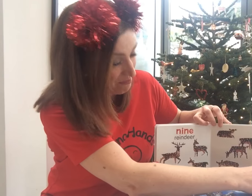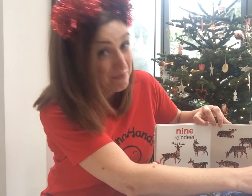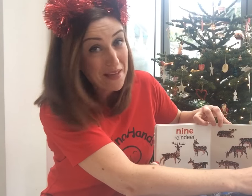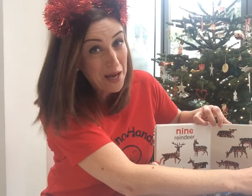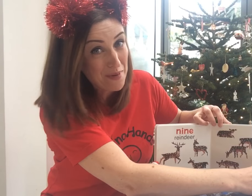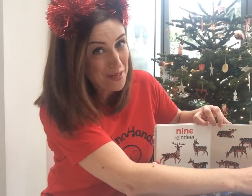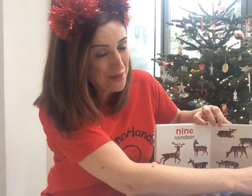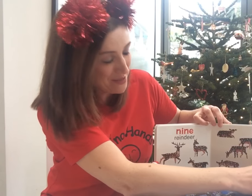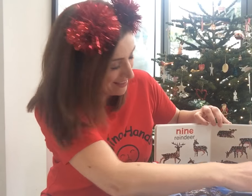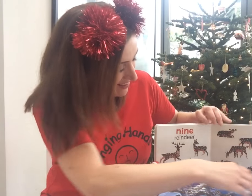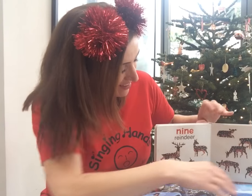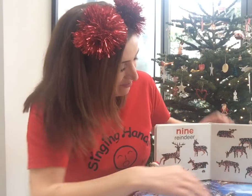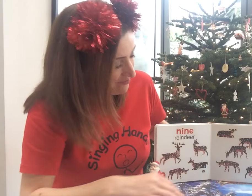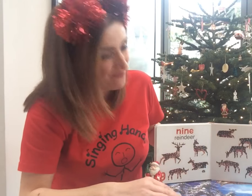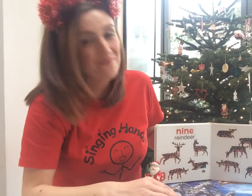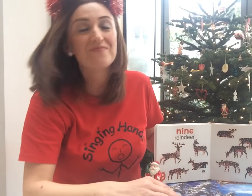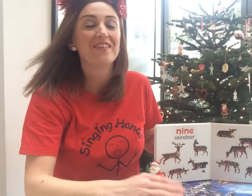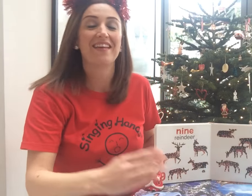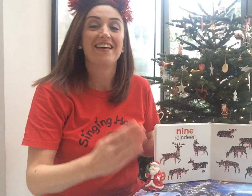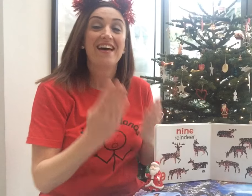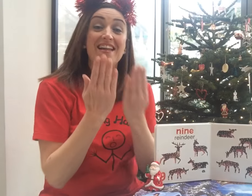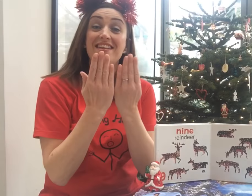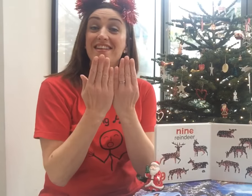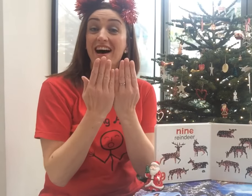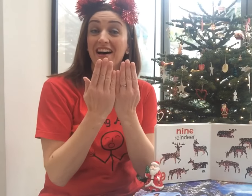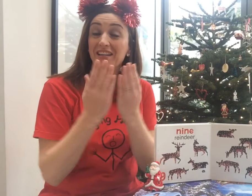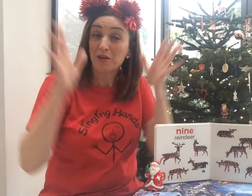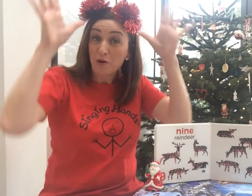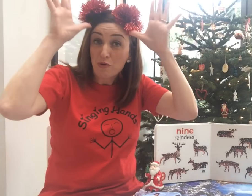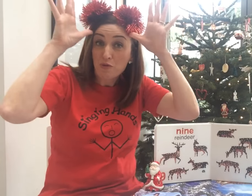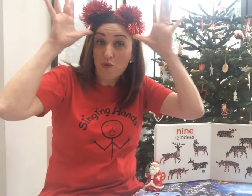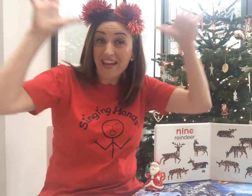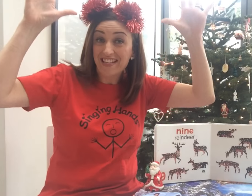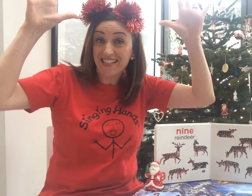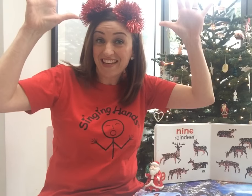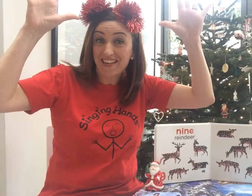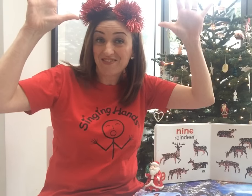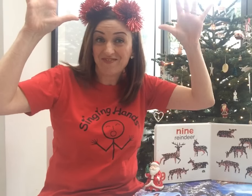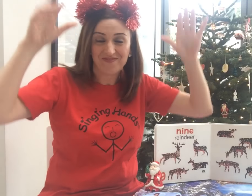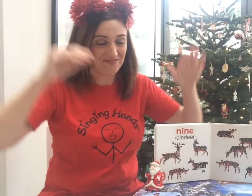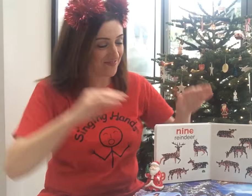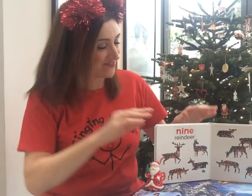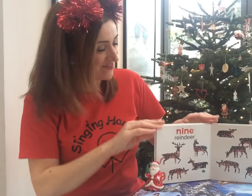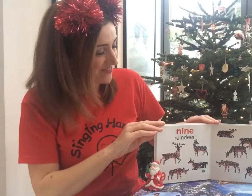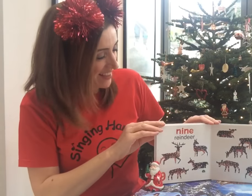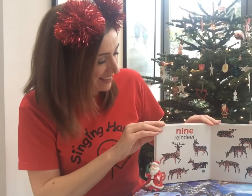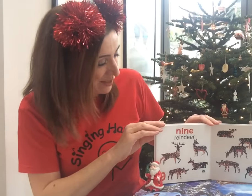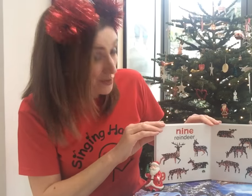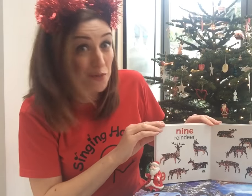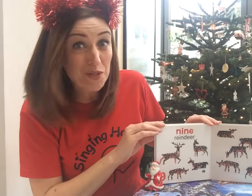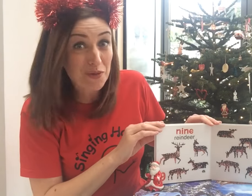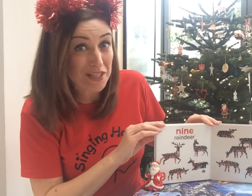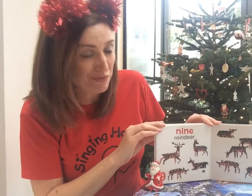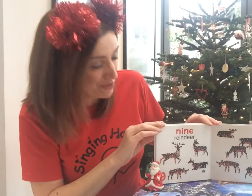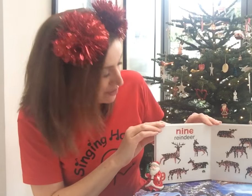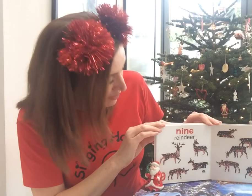I bet you know this sign nine reindeer wonder which one is Rudolph